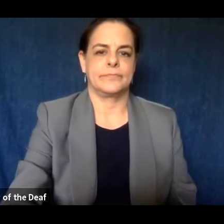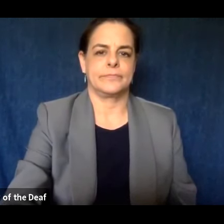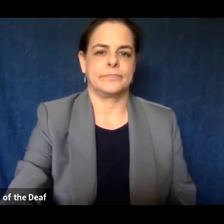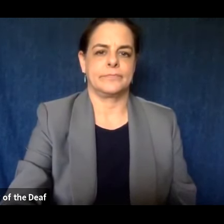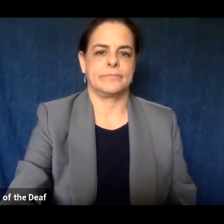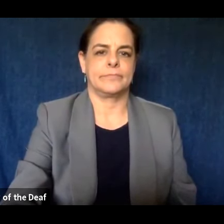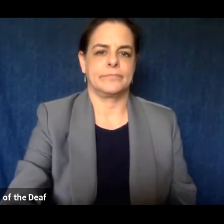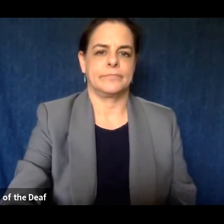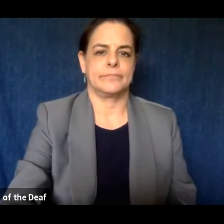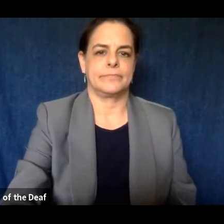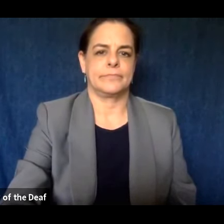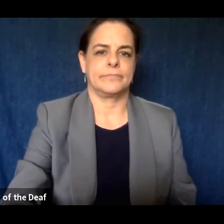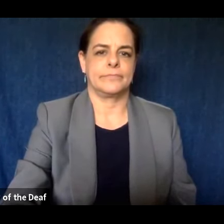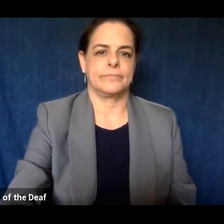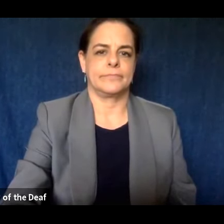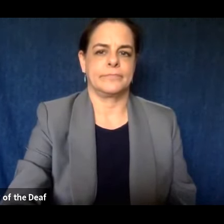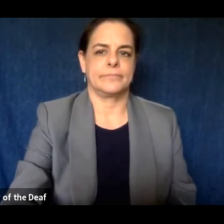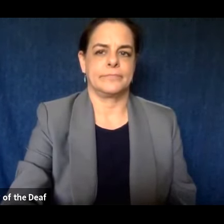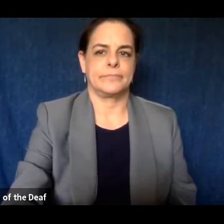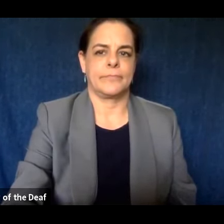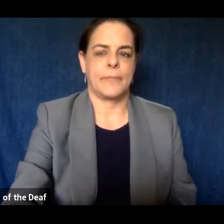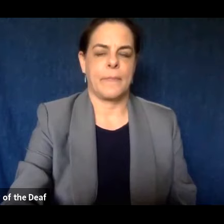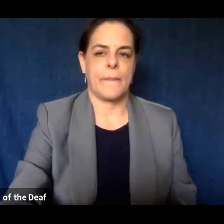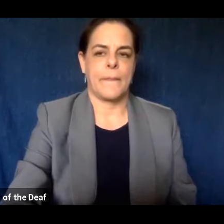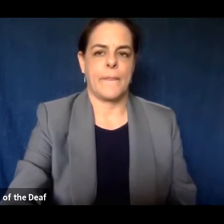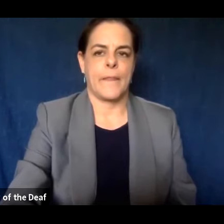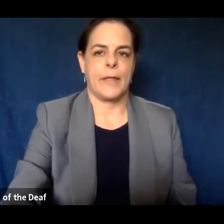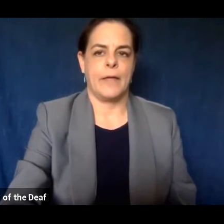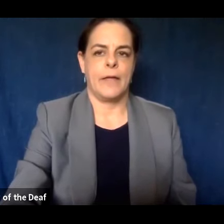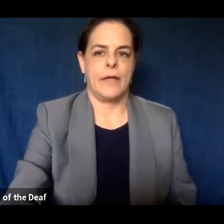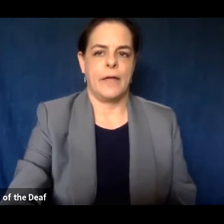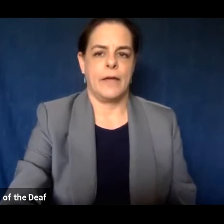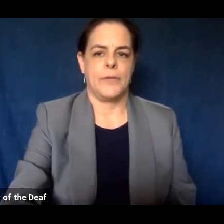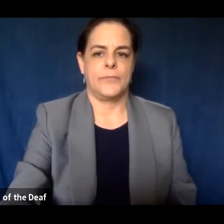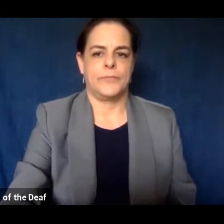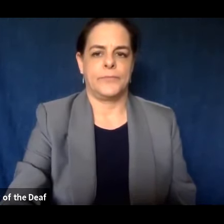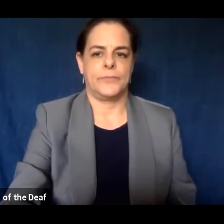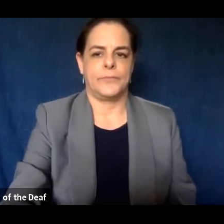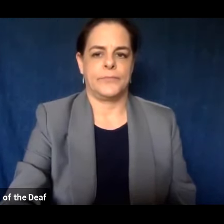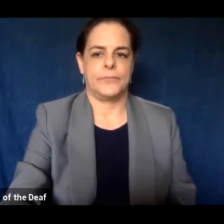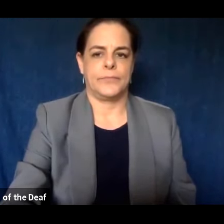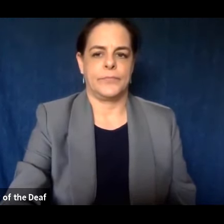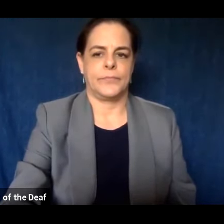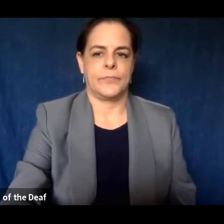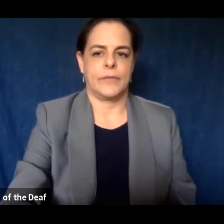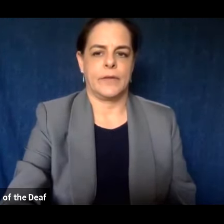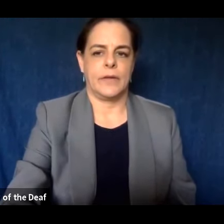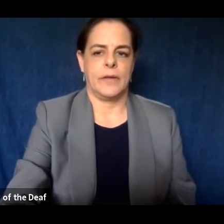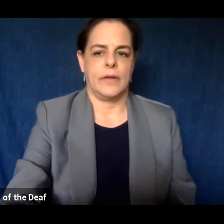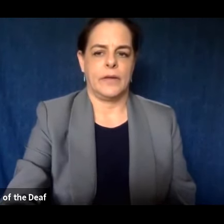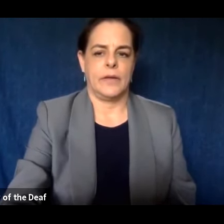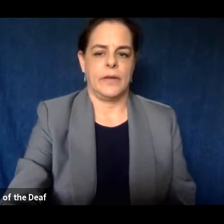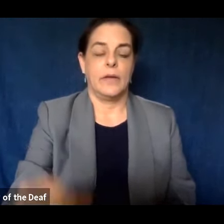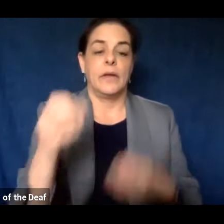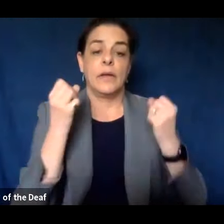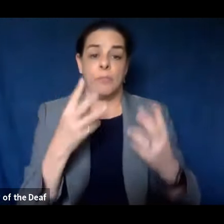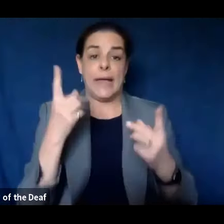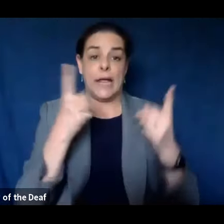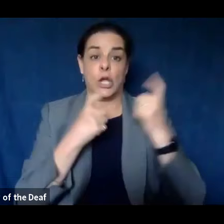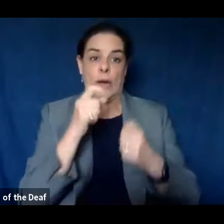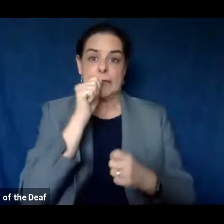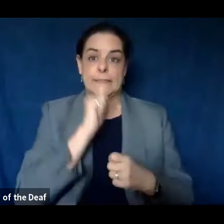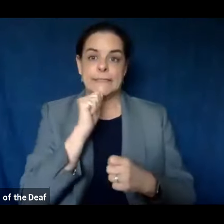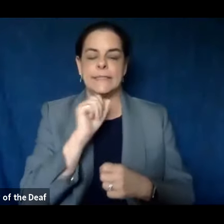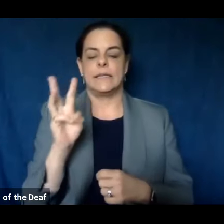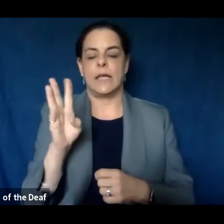today, so please bear with us as we work through a lot of text on our chat feature here. First question is from WBIR. Will